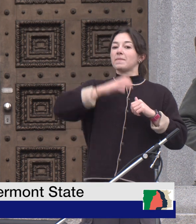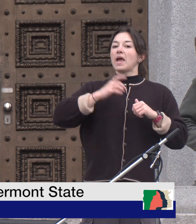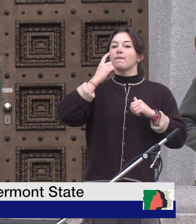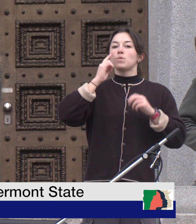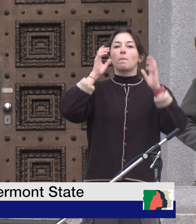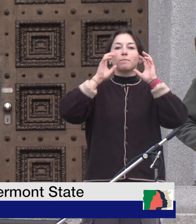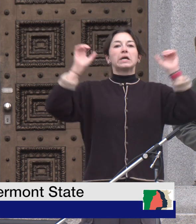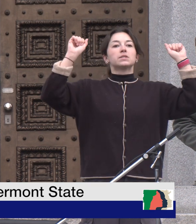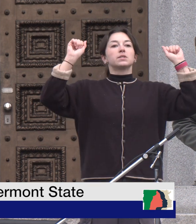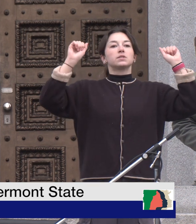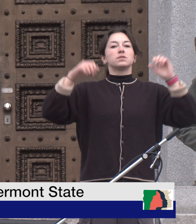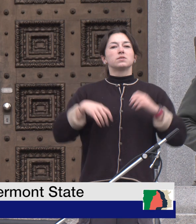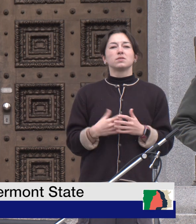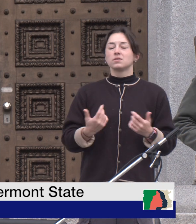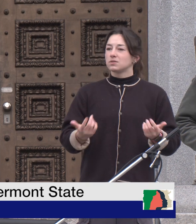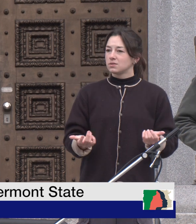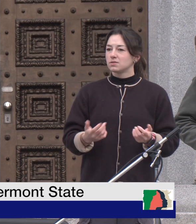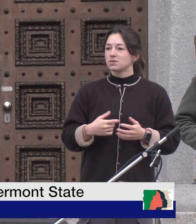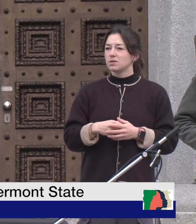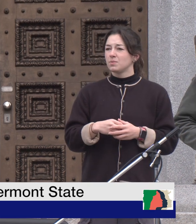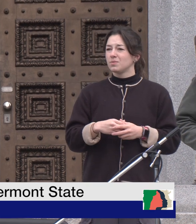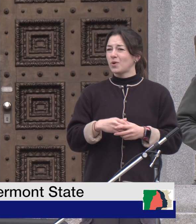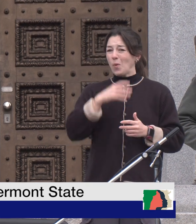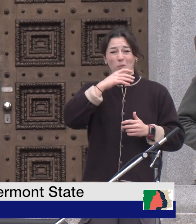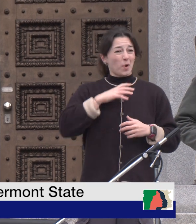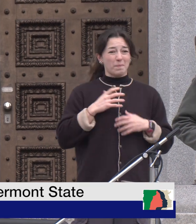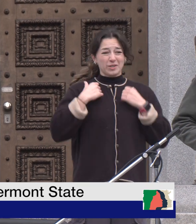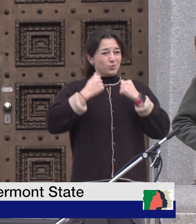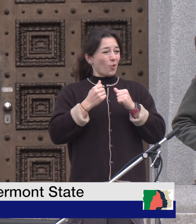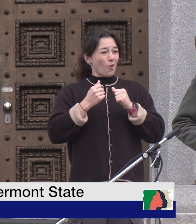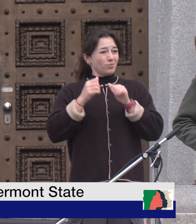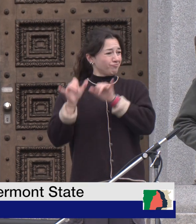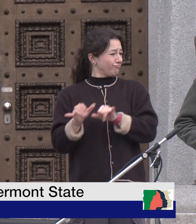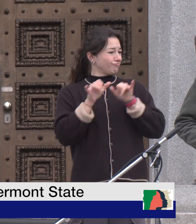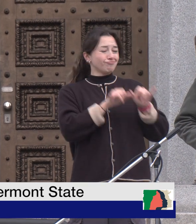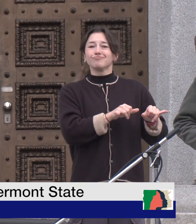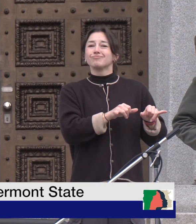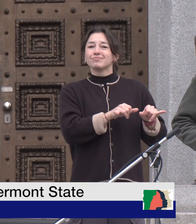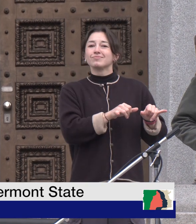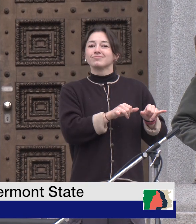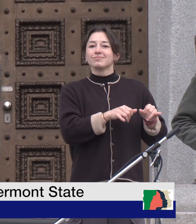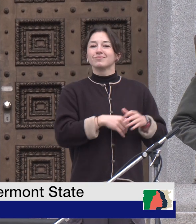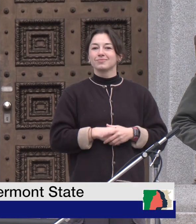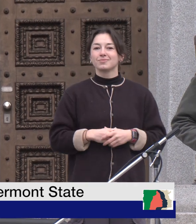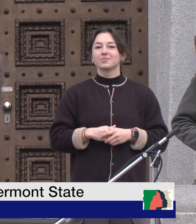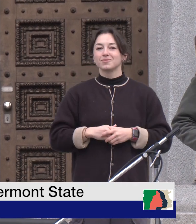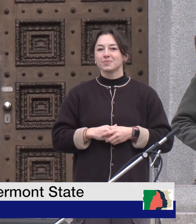president. Well, we are equally strong.